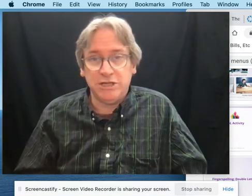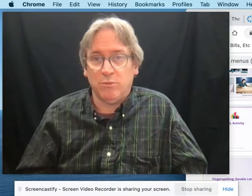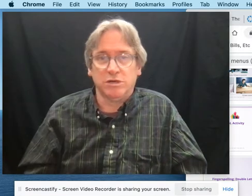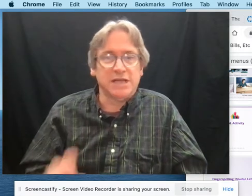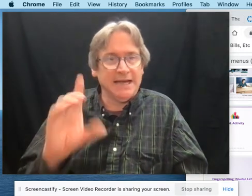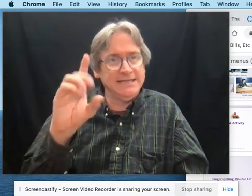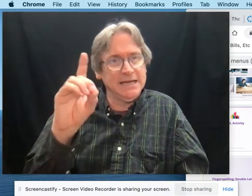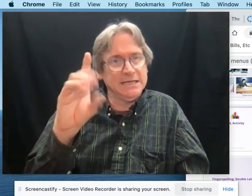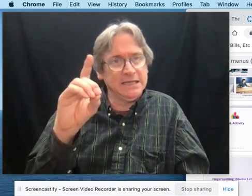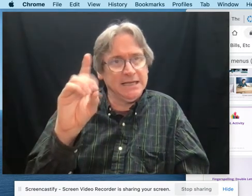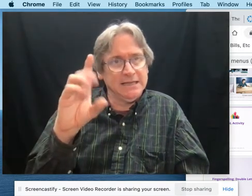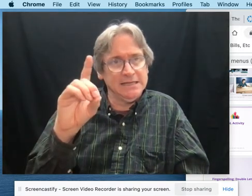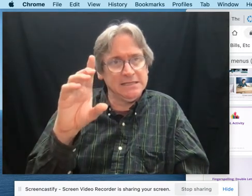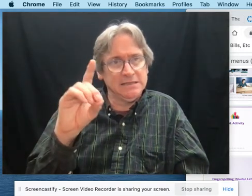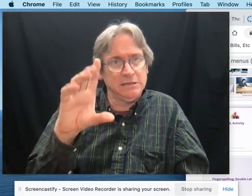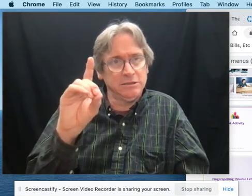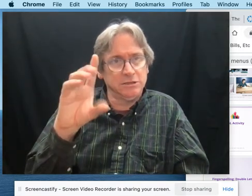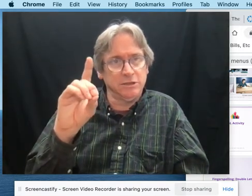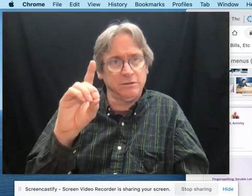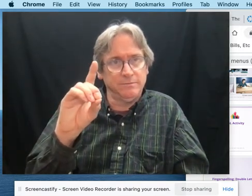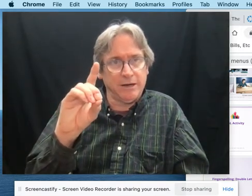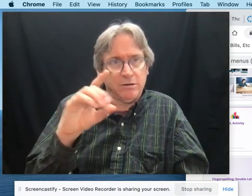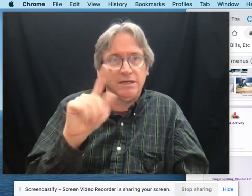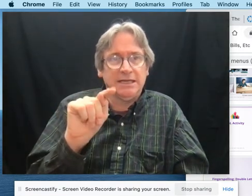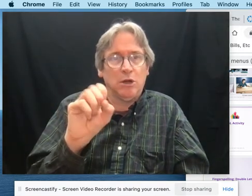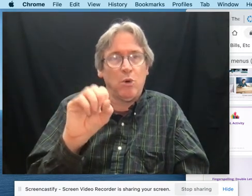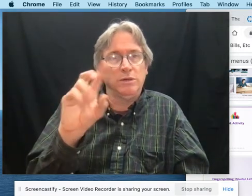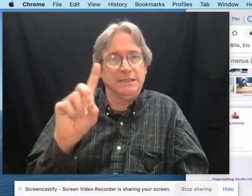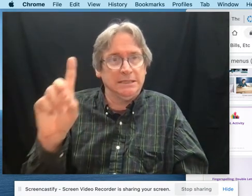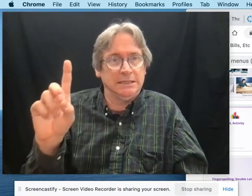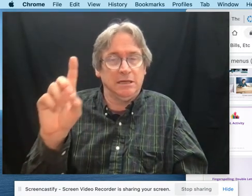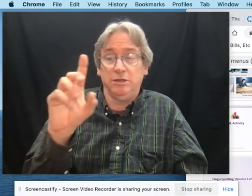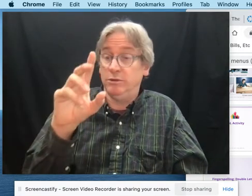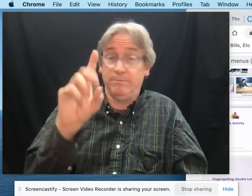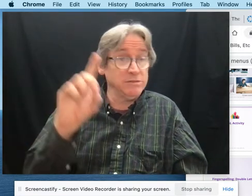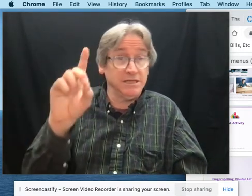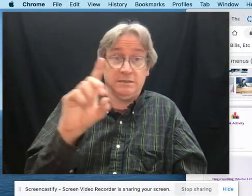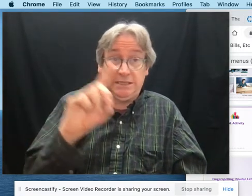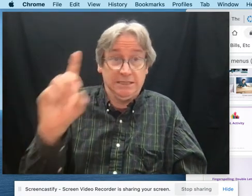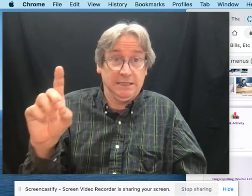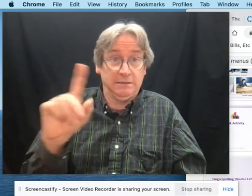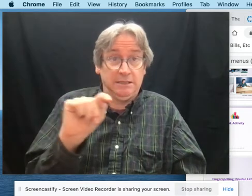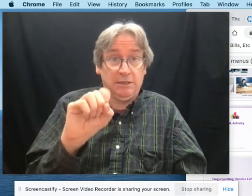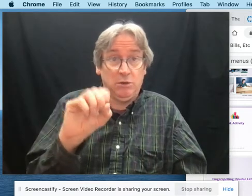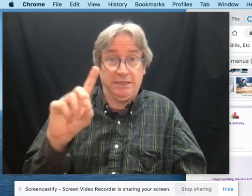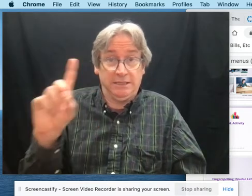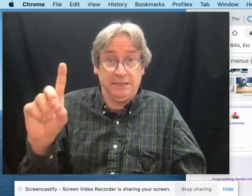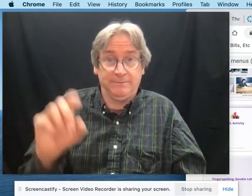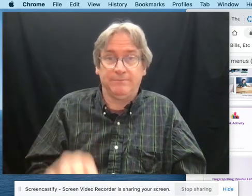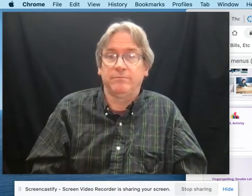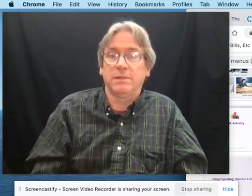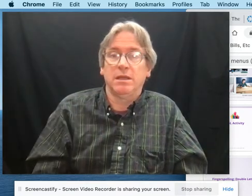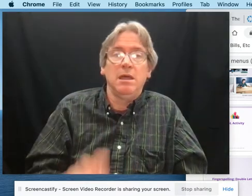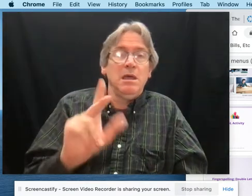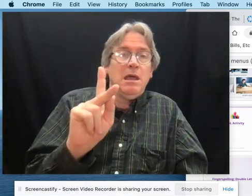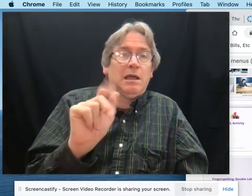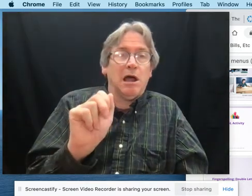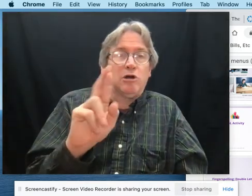Each of them works. I tend to like this duk, duk, better. You can bounce it, D-D, T-O-D-D.